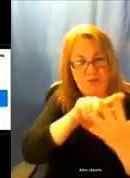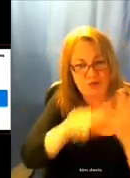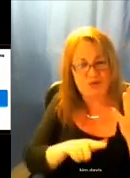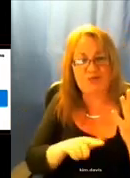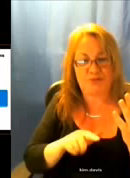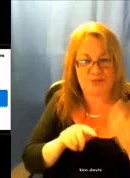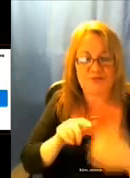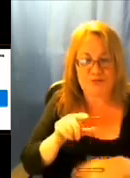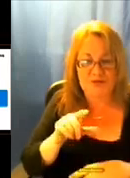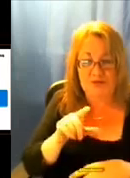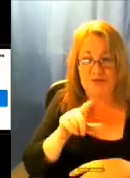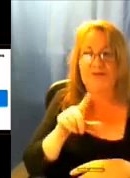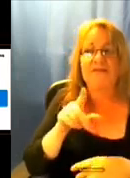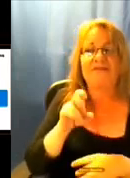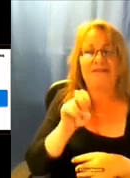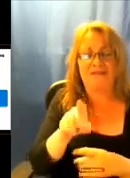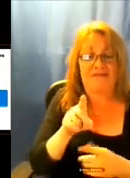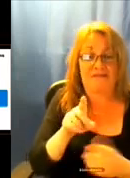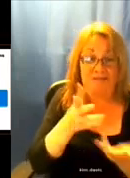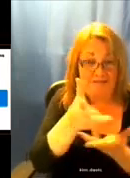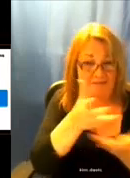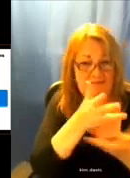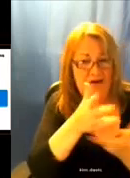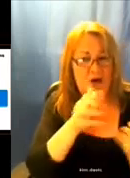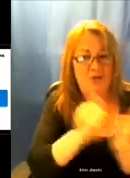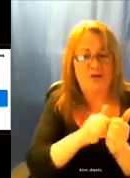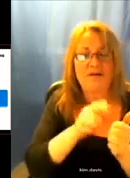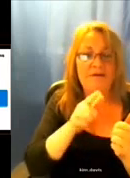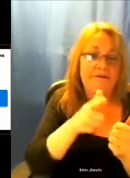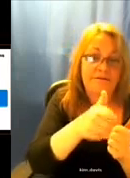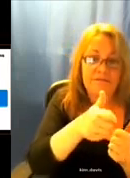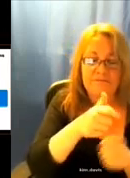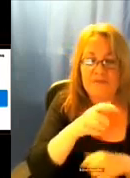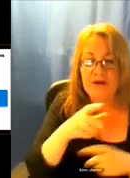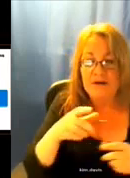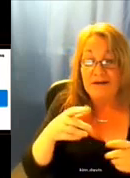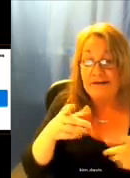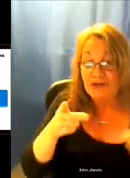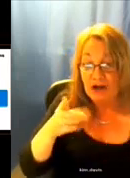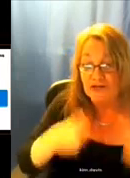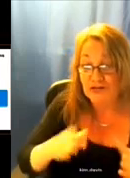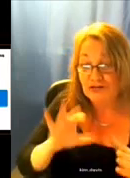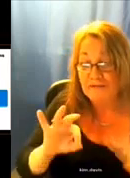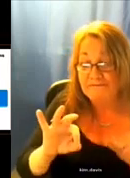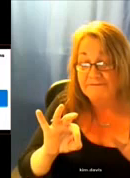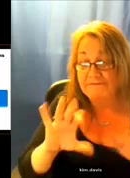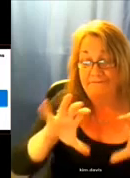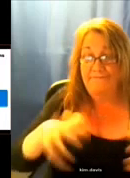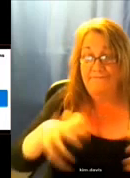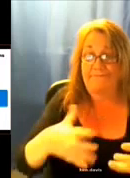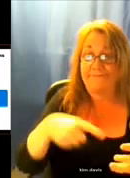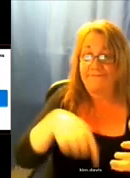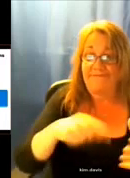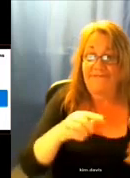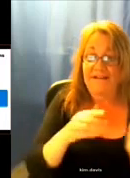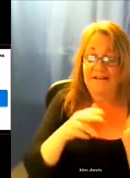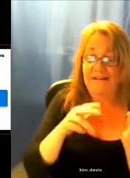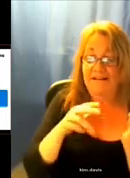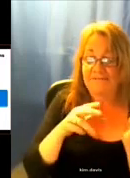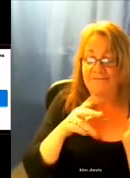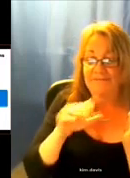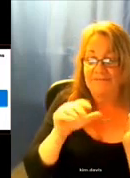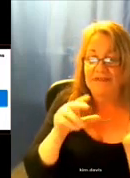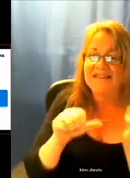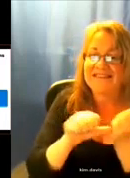resources about the legislations and regulations that are out there, knowing how to, if the director